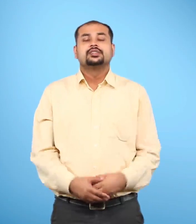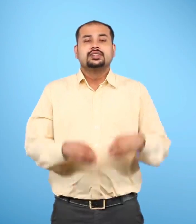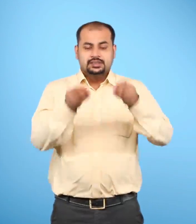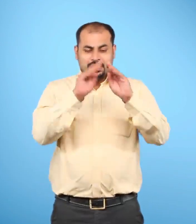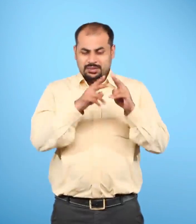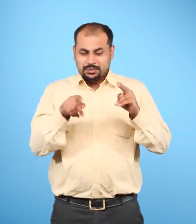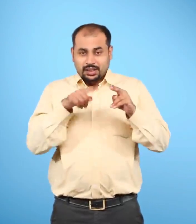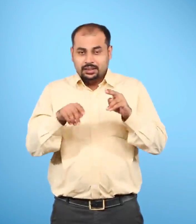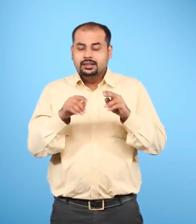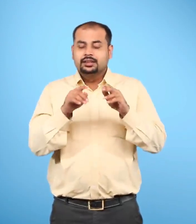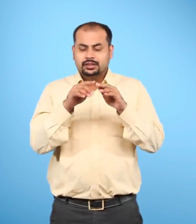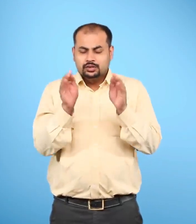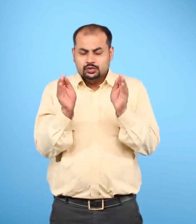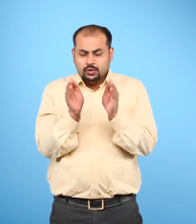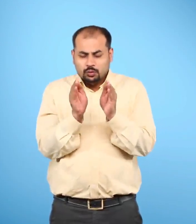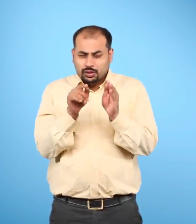Which shape has the shortest perimeter?